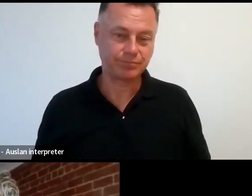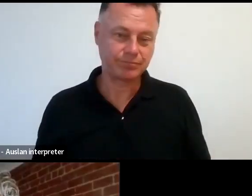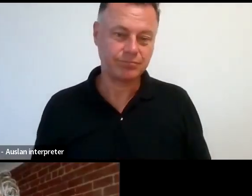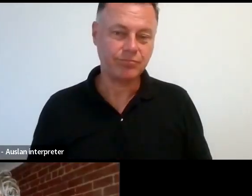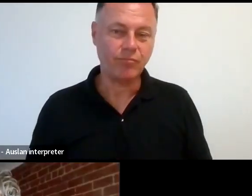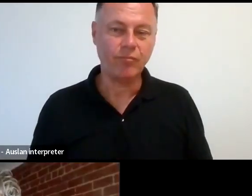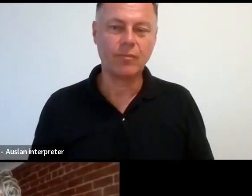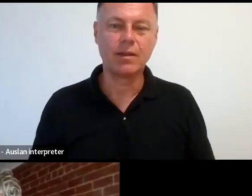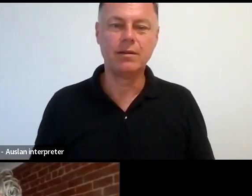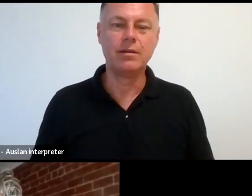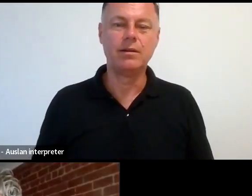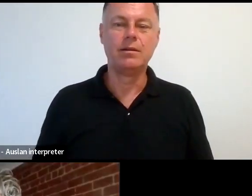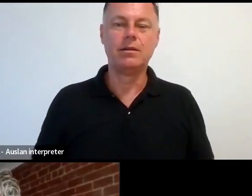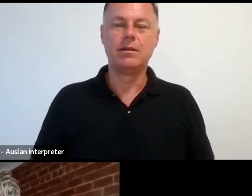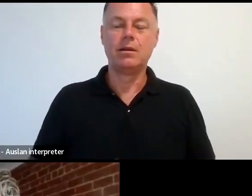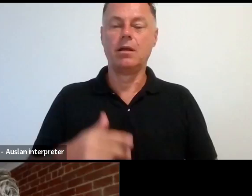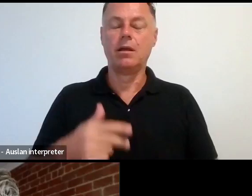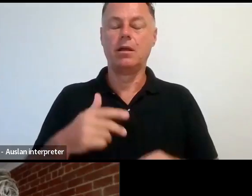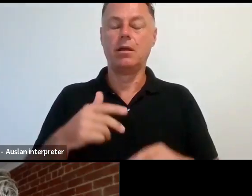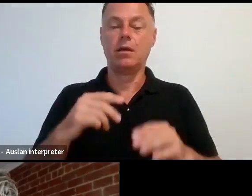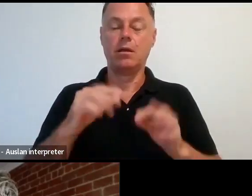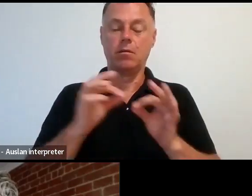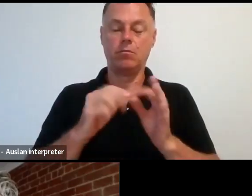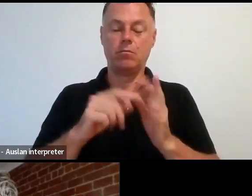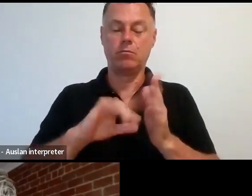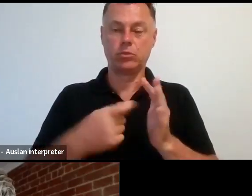can I expect from my booster dose?